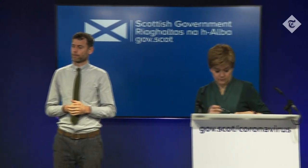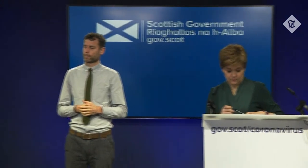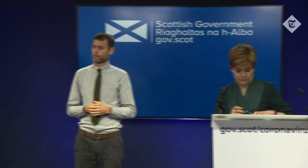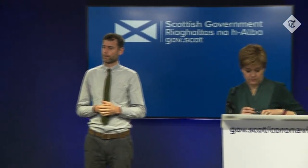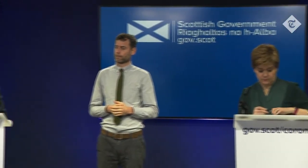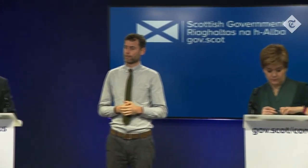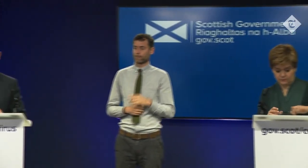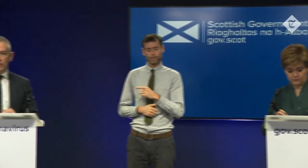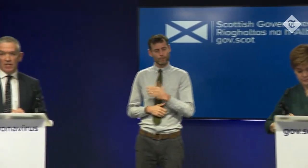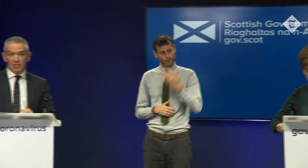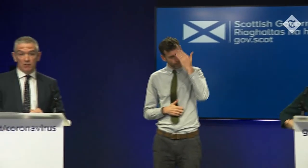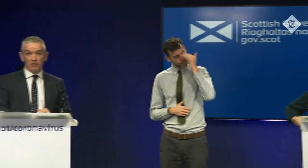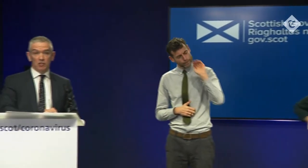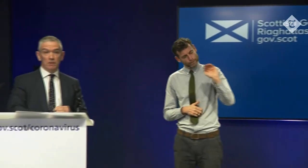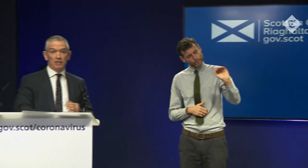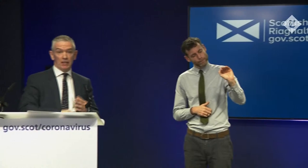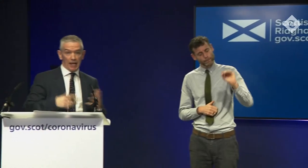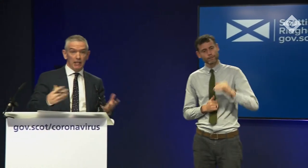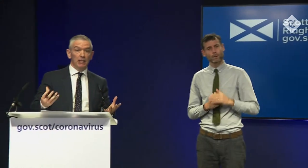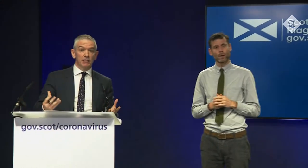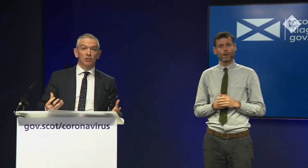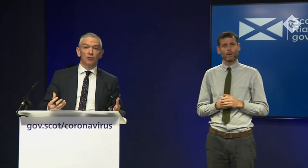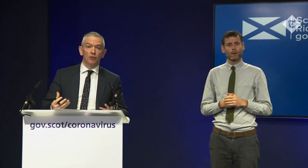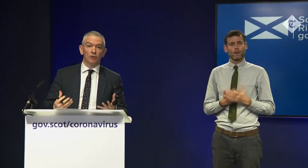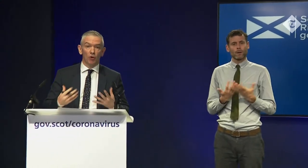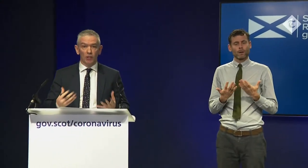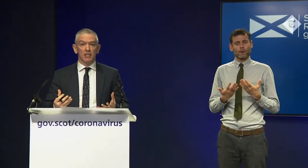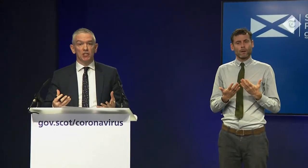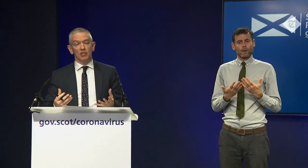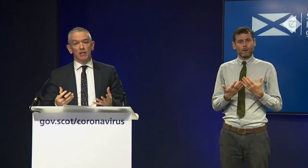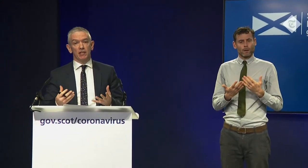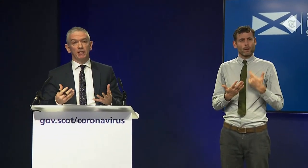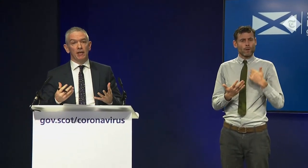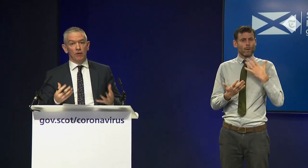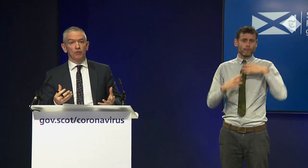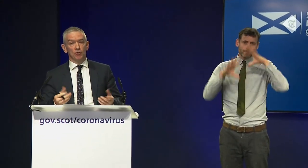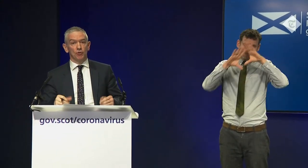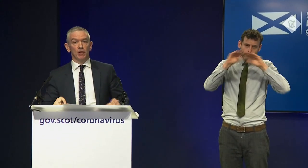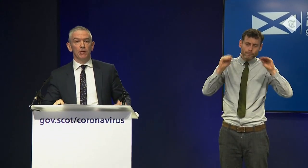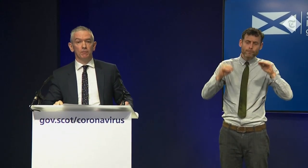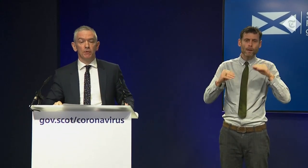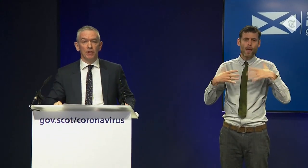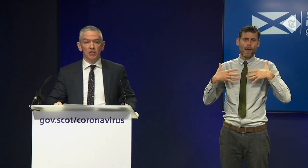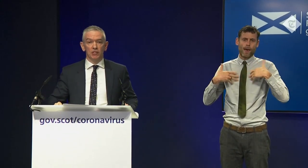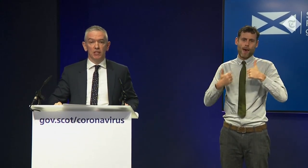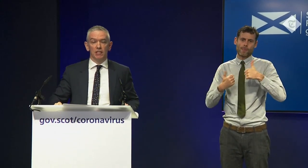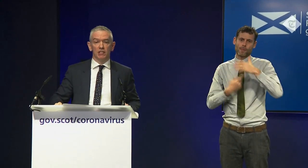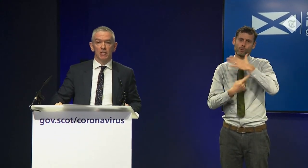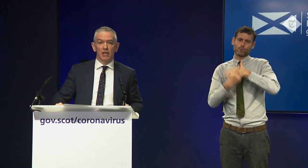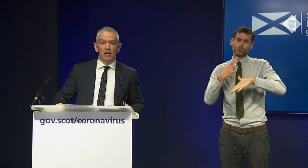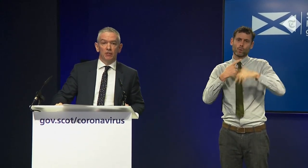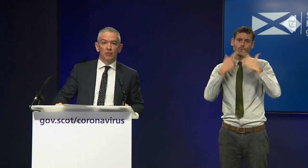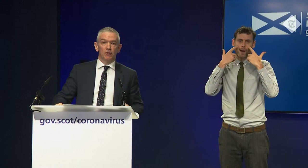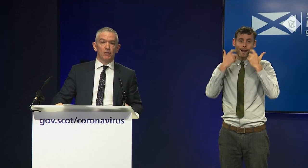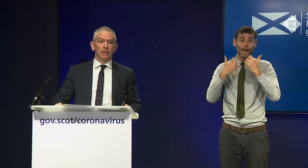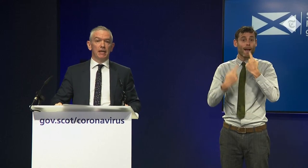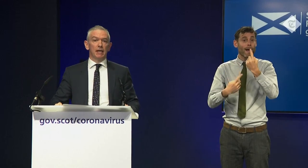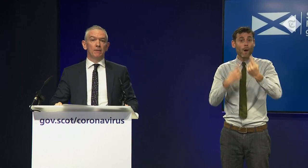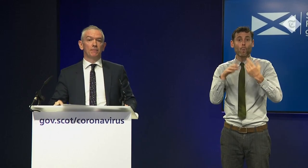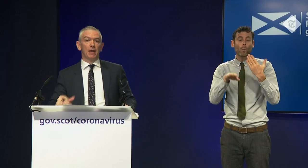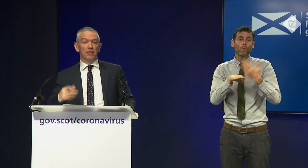One of the points that I would want to emphasise, and to speak directly to colleagues in health and social care professions, is